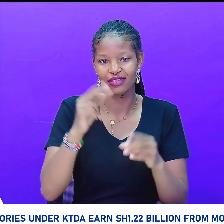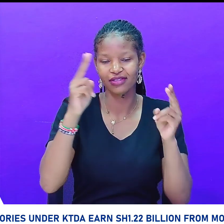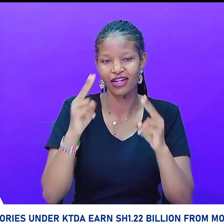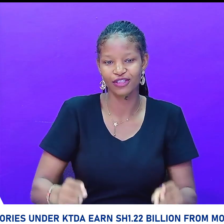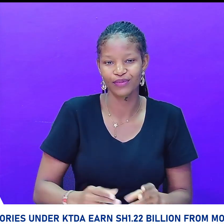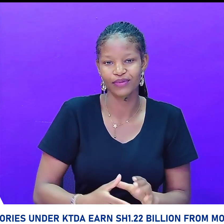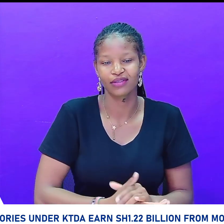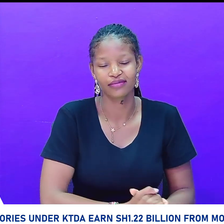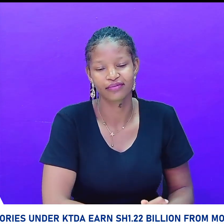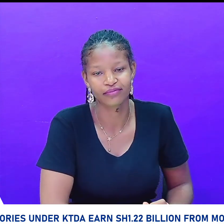tea